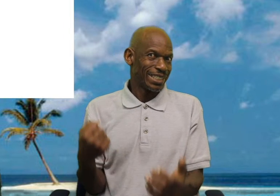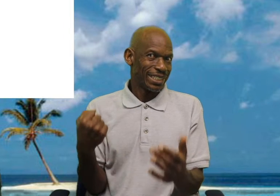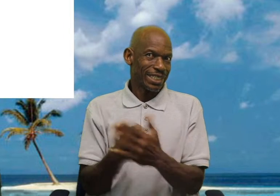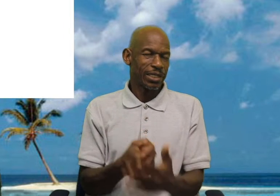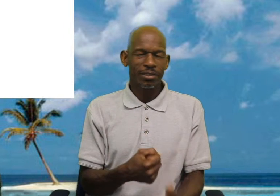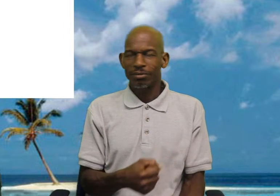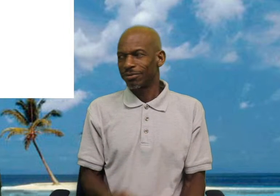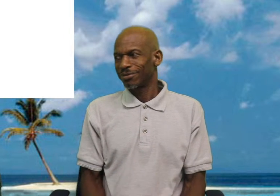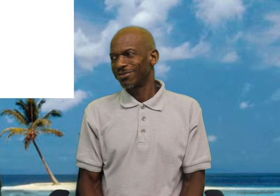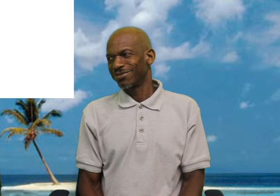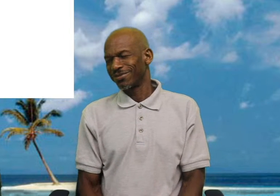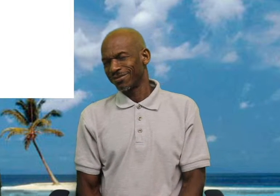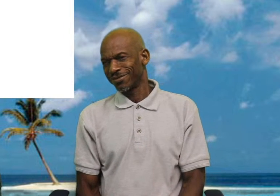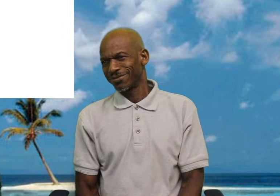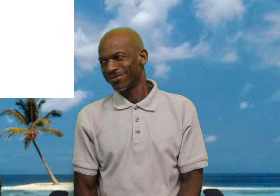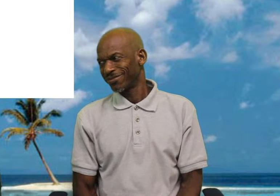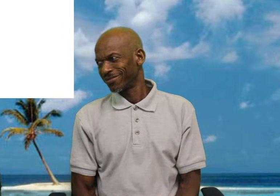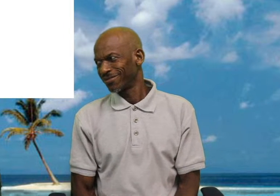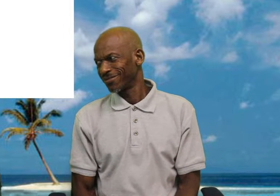to,